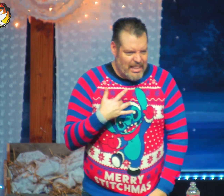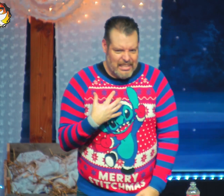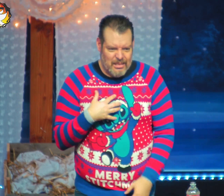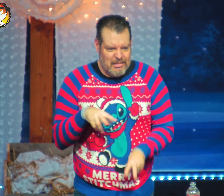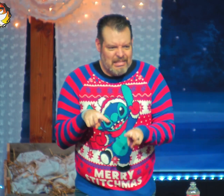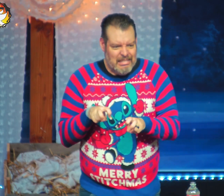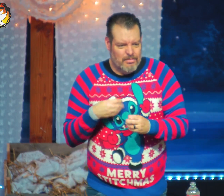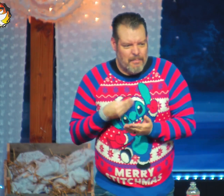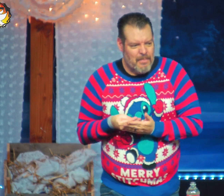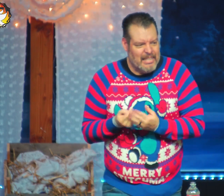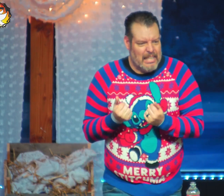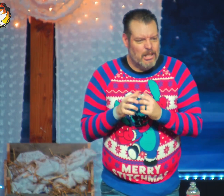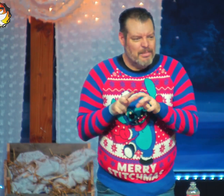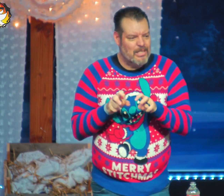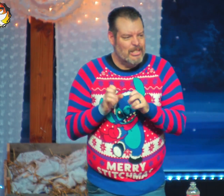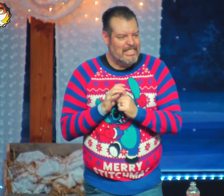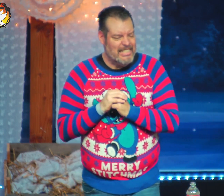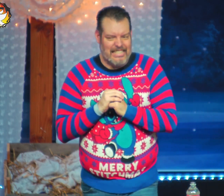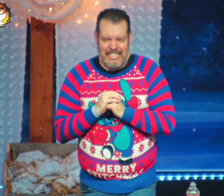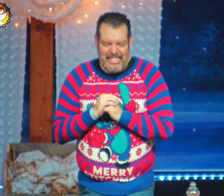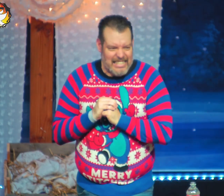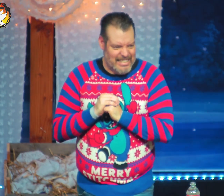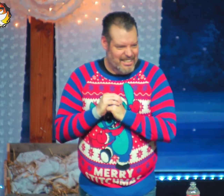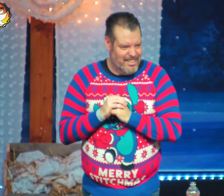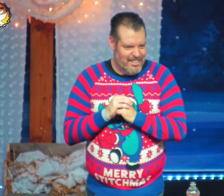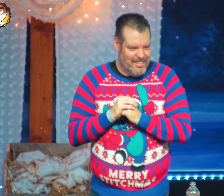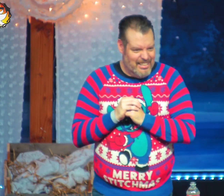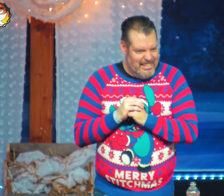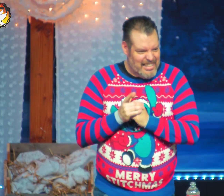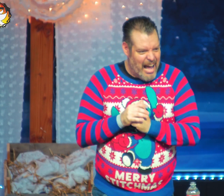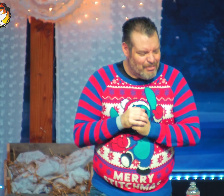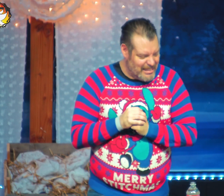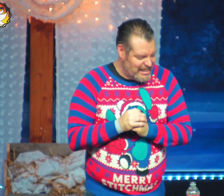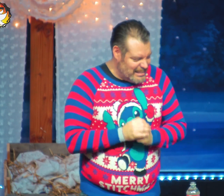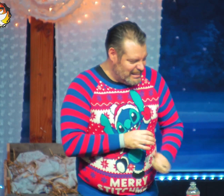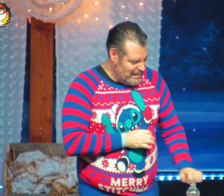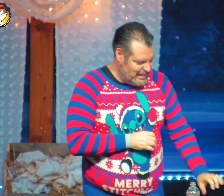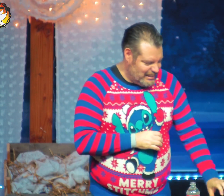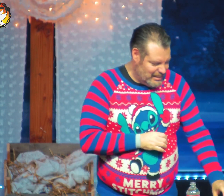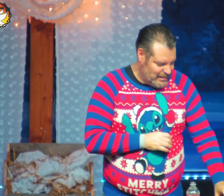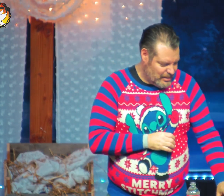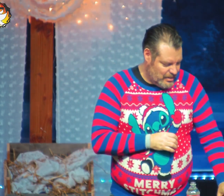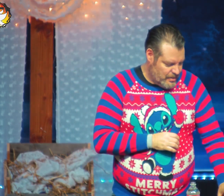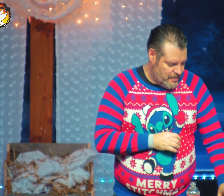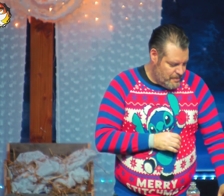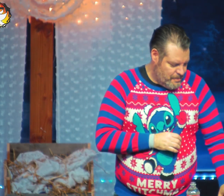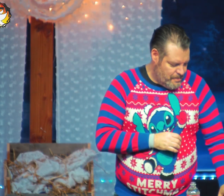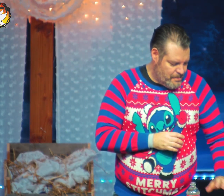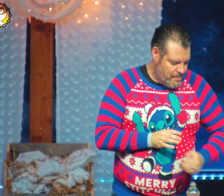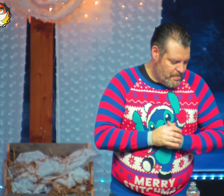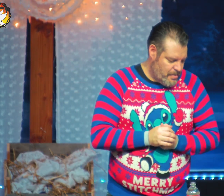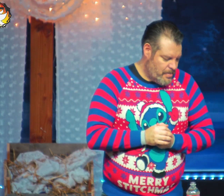be able to afford things. Buying gifts for my family, or do I help someone out? And that's a hard place to be in, right?